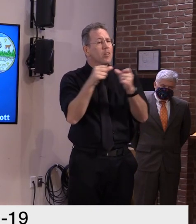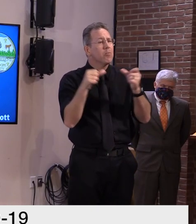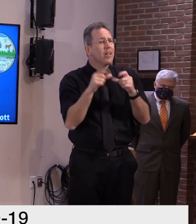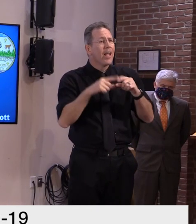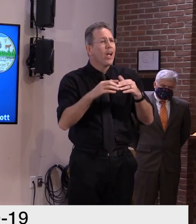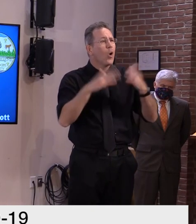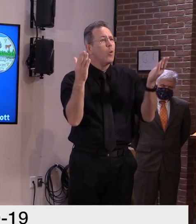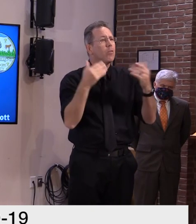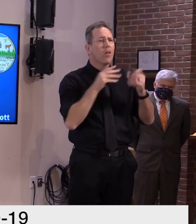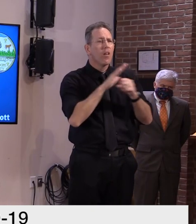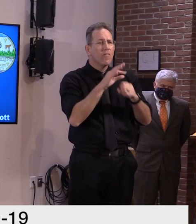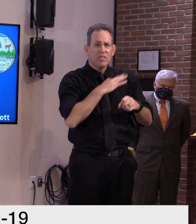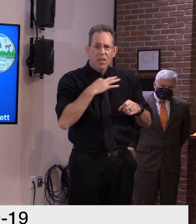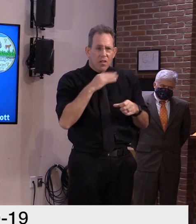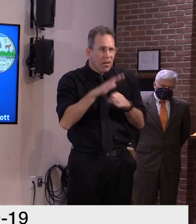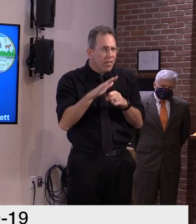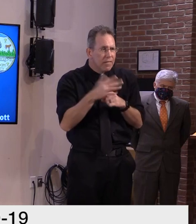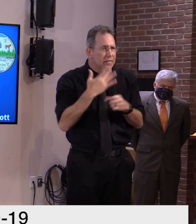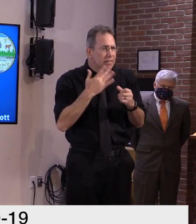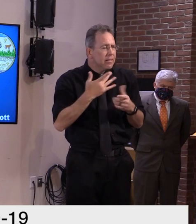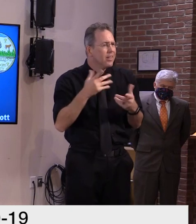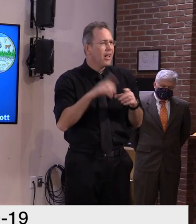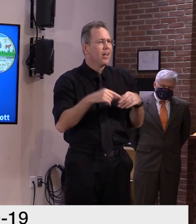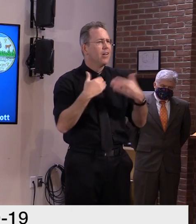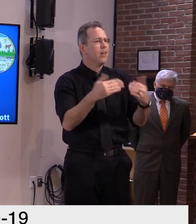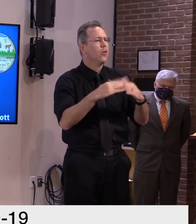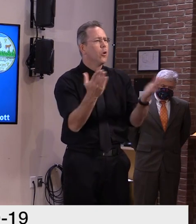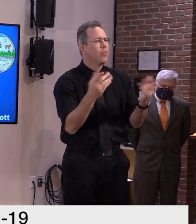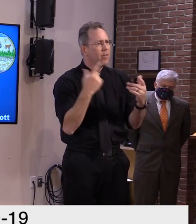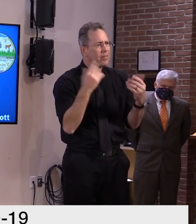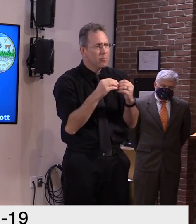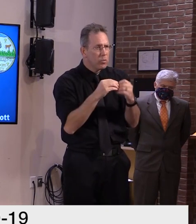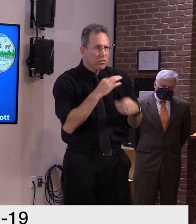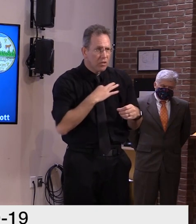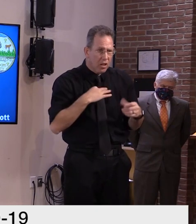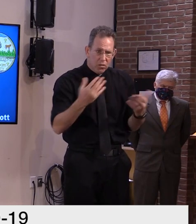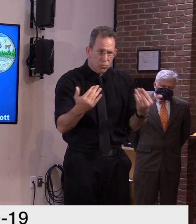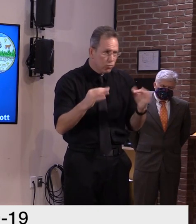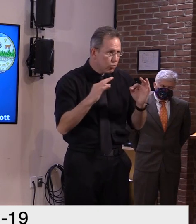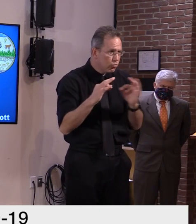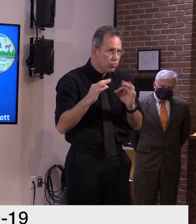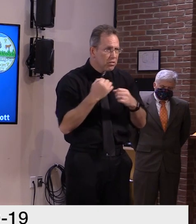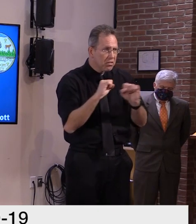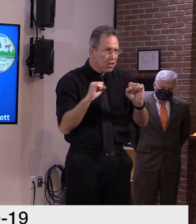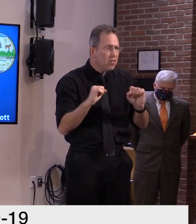they're clearly essential workers. But when they're here doing essential work, we're saying, please,